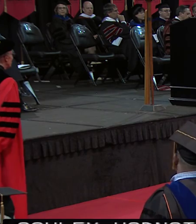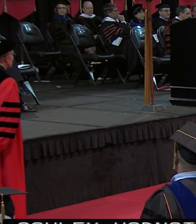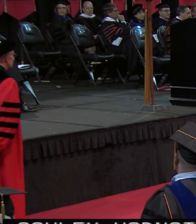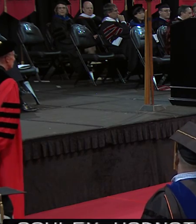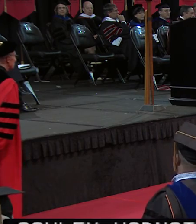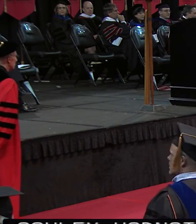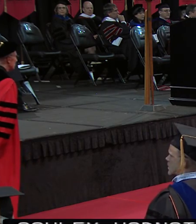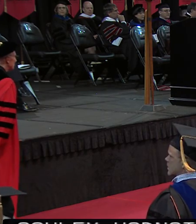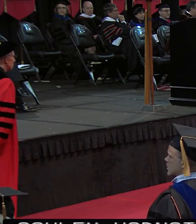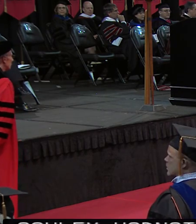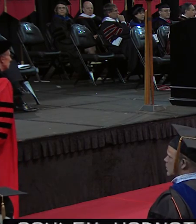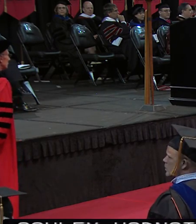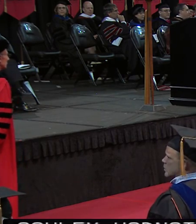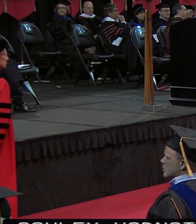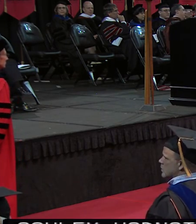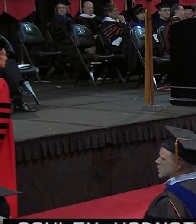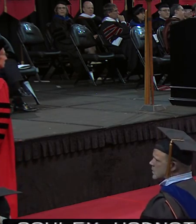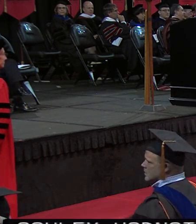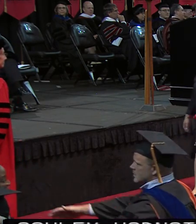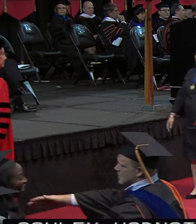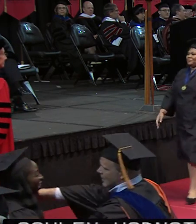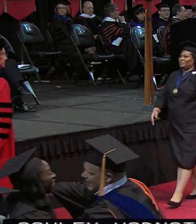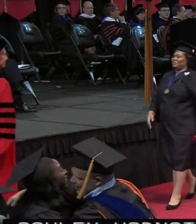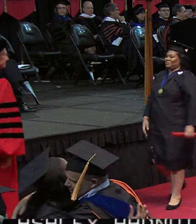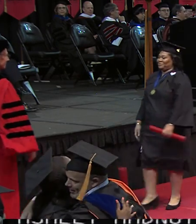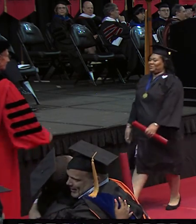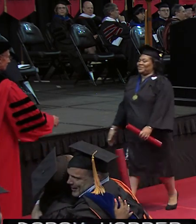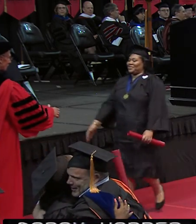Samantha Harrison.